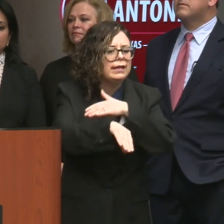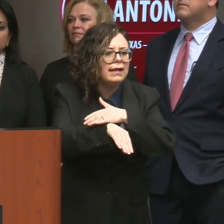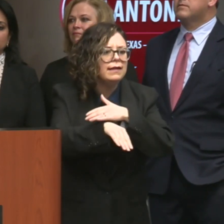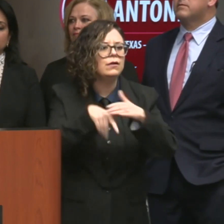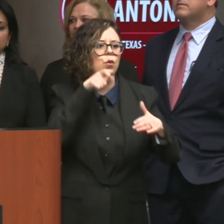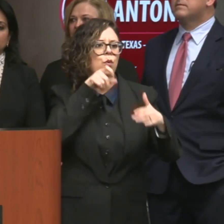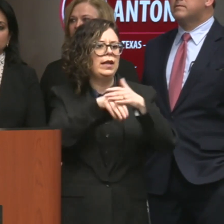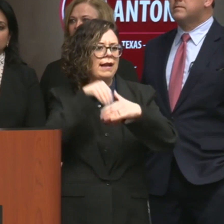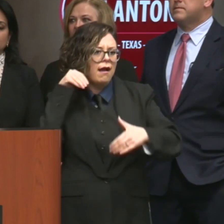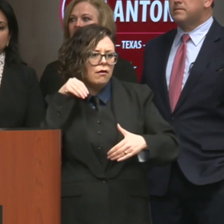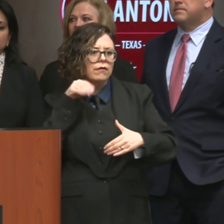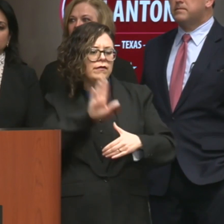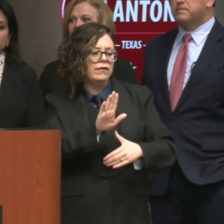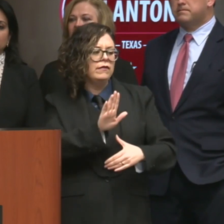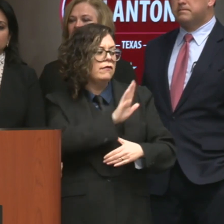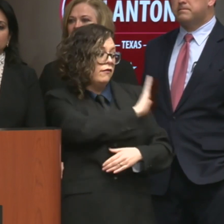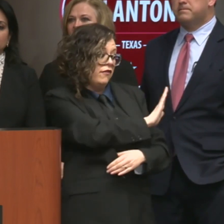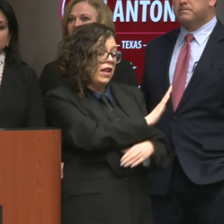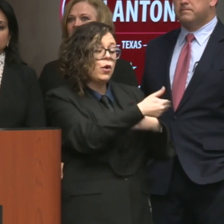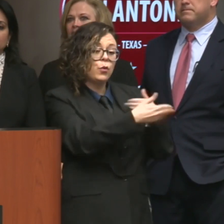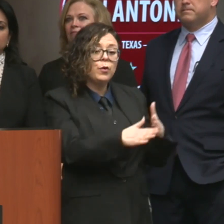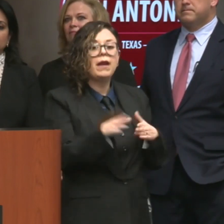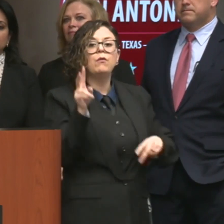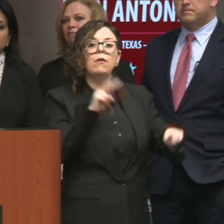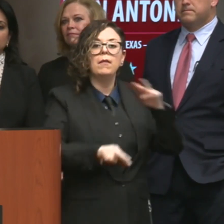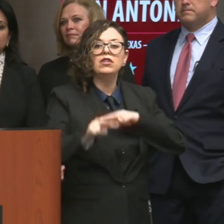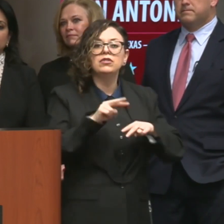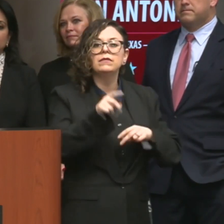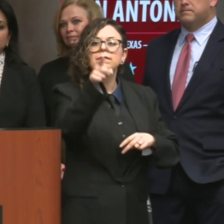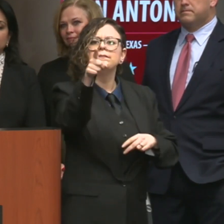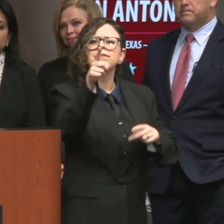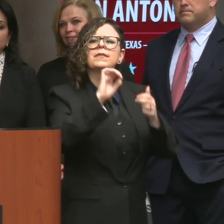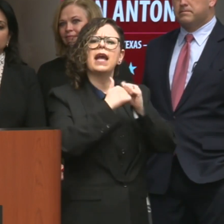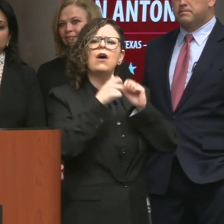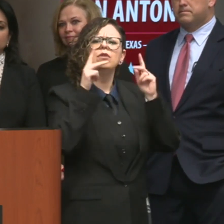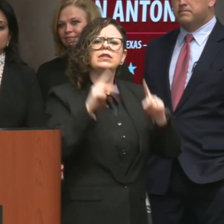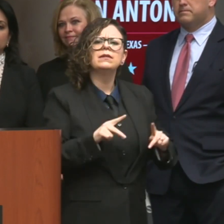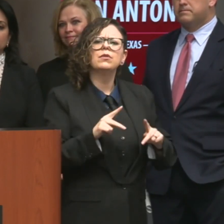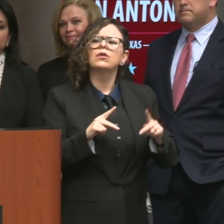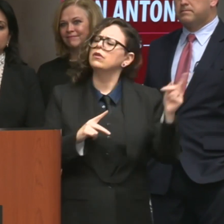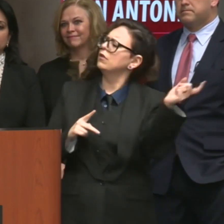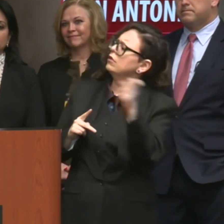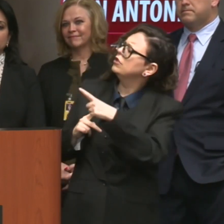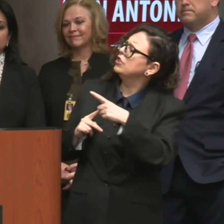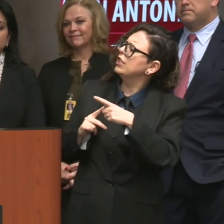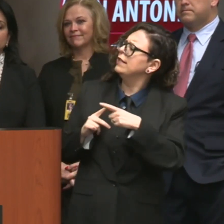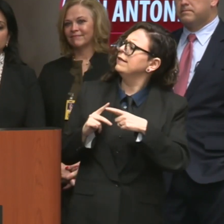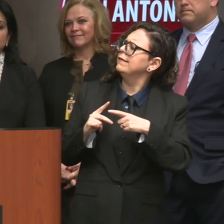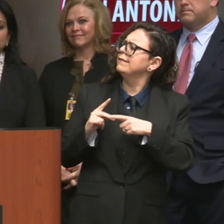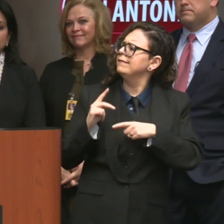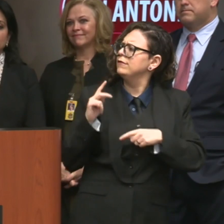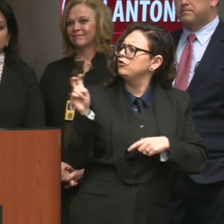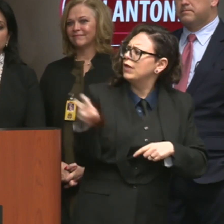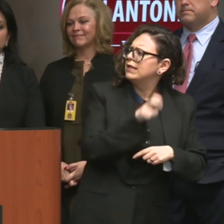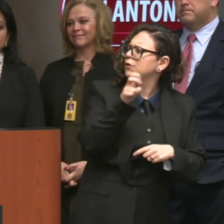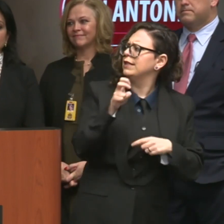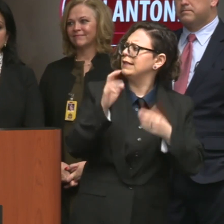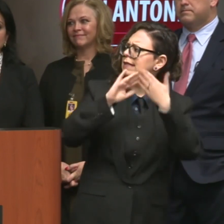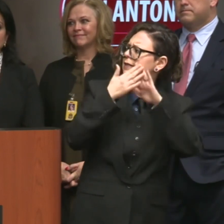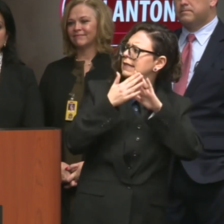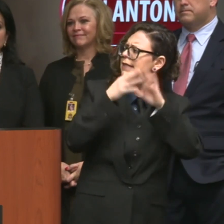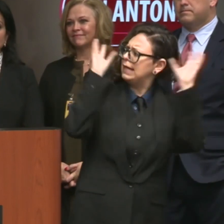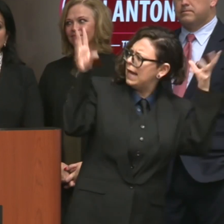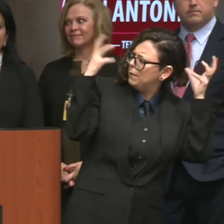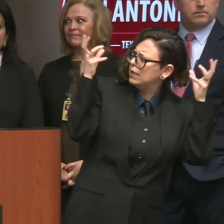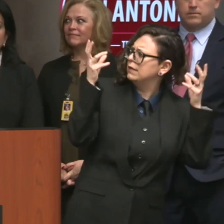will be monitoring those individuals. How was this person transported from the base to the hospital? Was it a city ambulance or a private company or what?